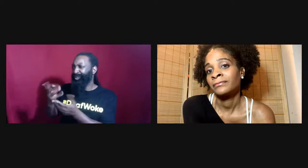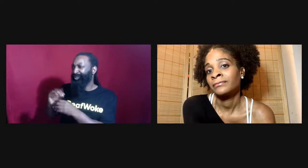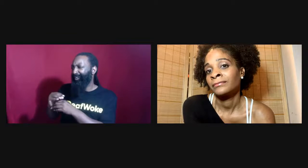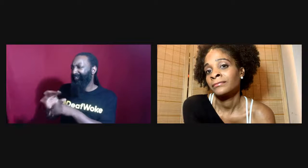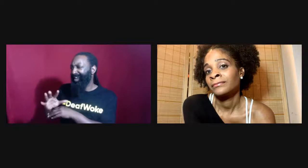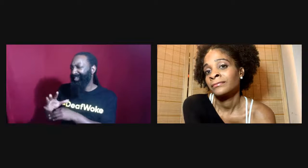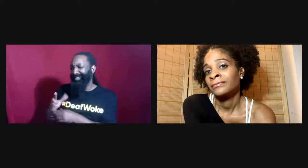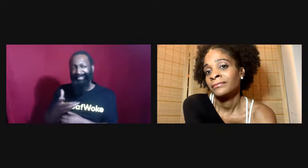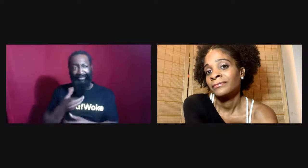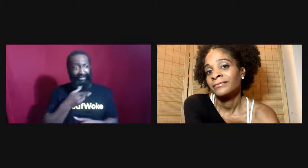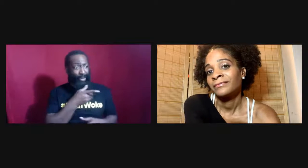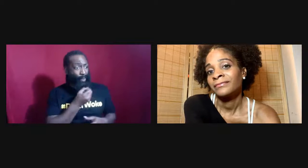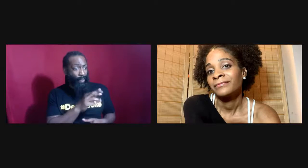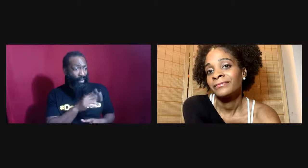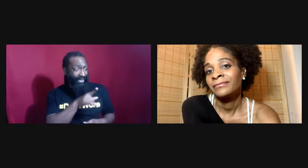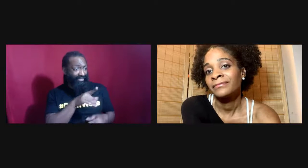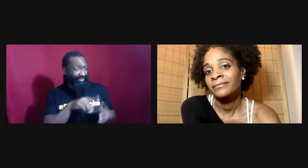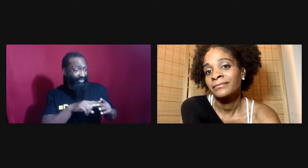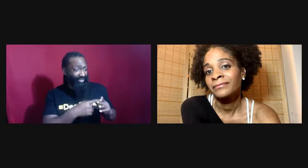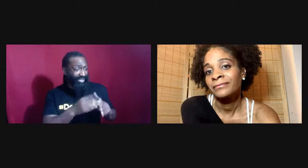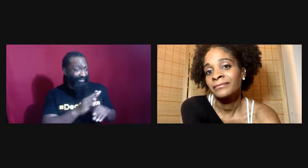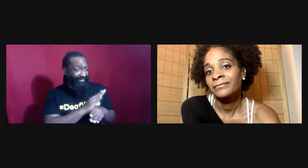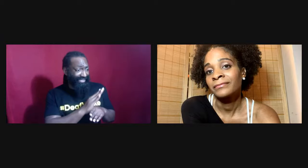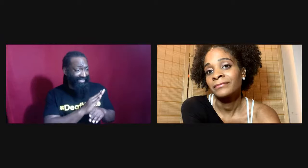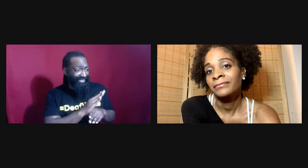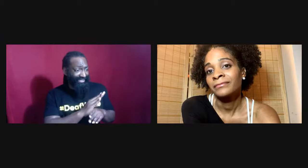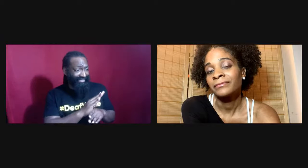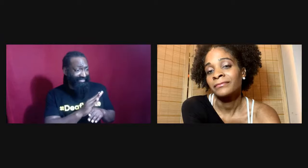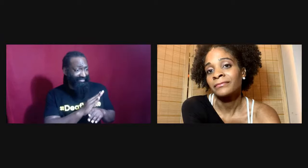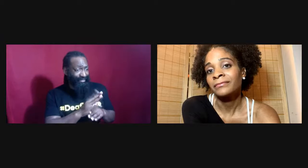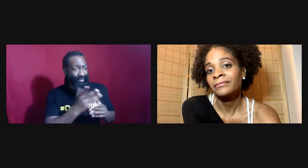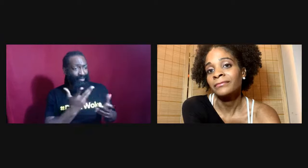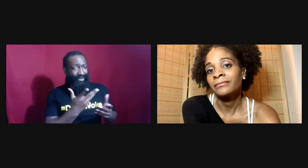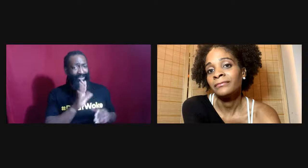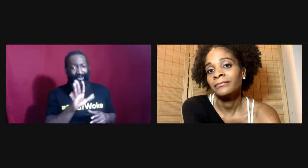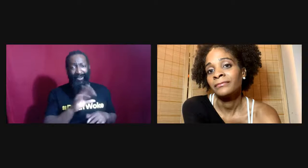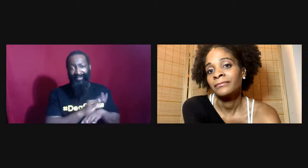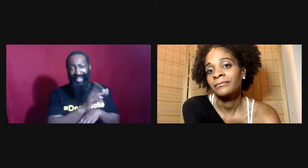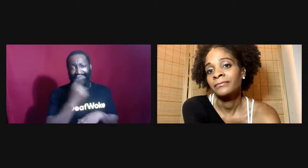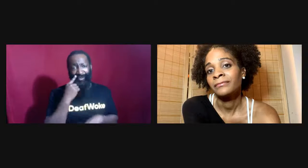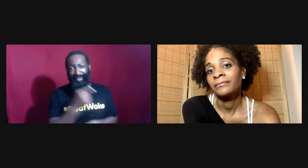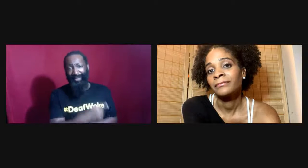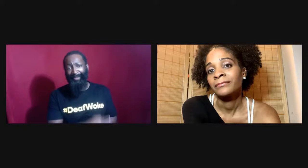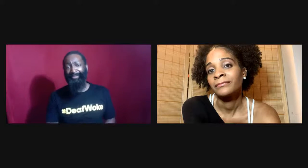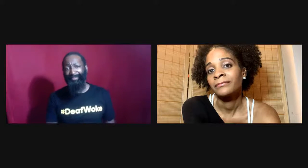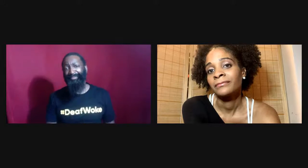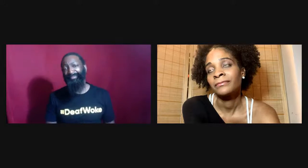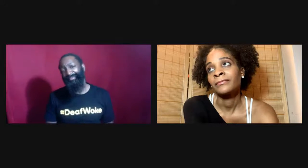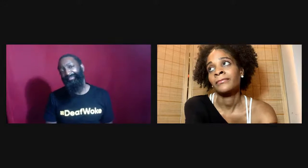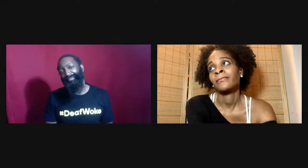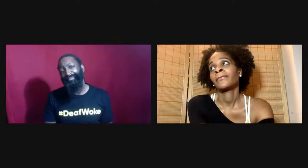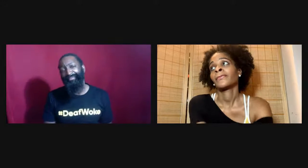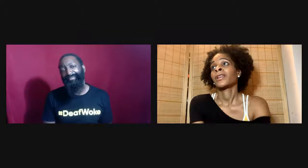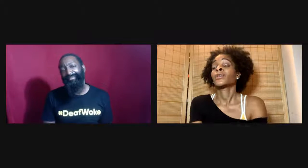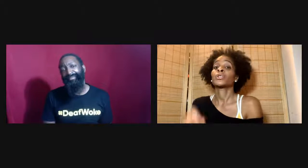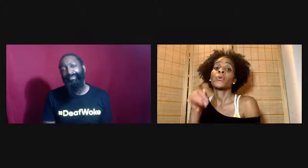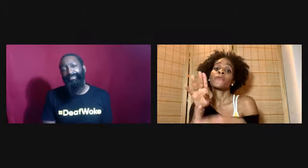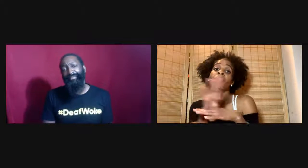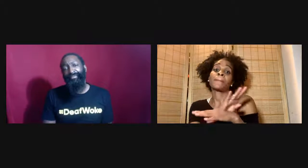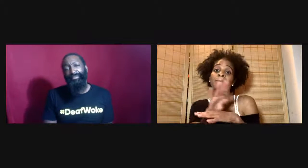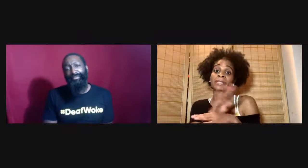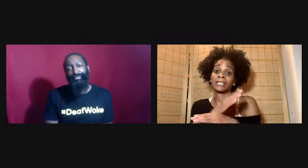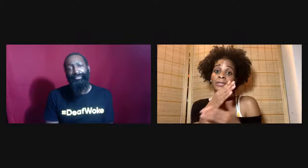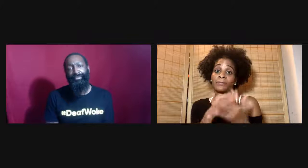So, you know, if you're dancing, where should you start? You know, or running a business, you know, how do you